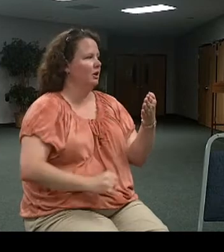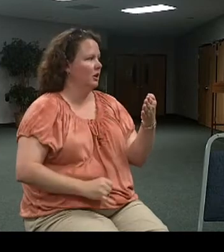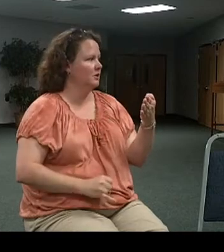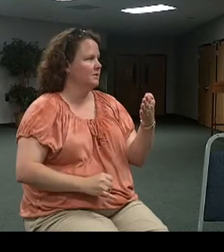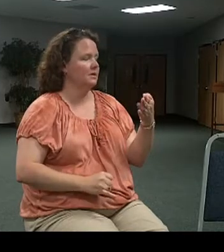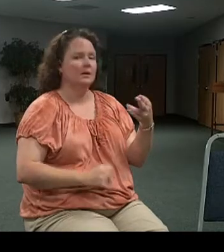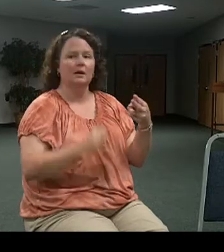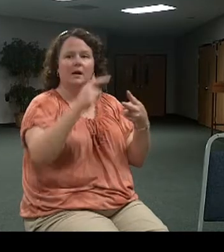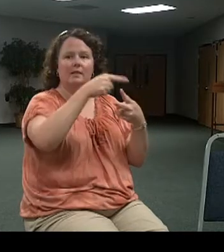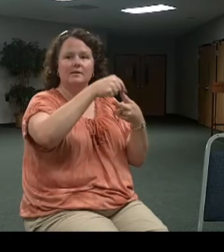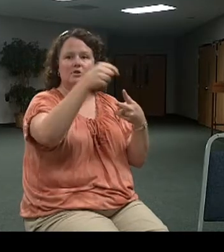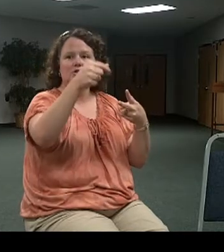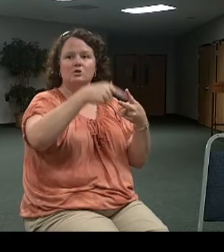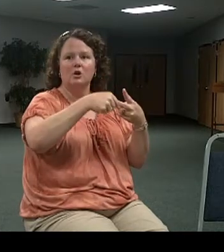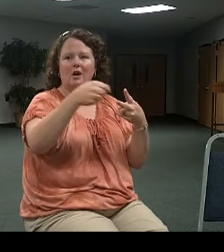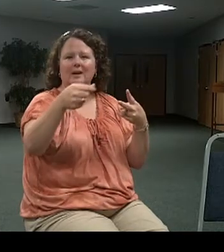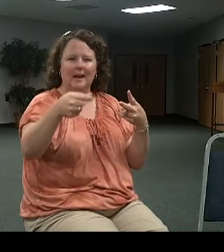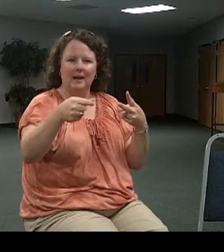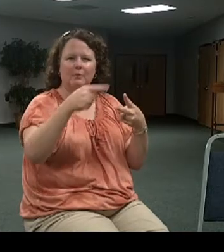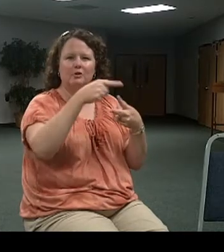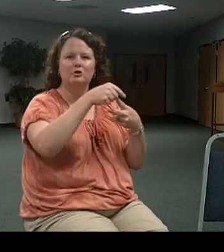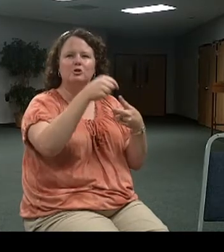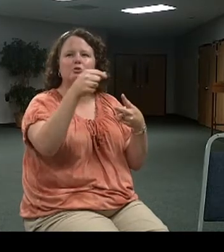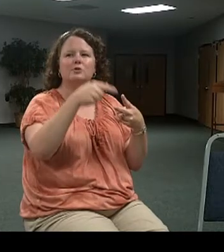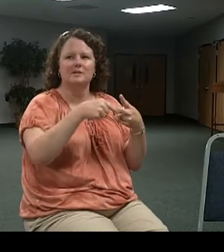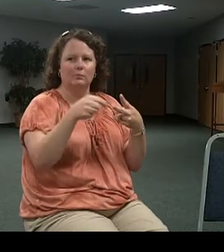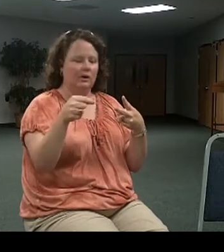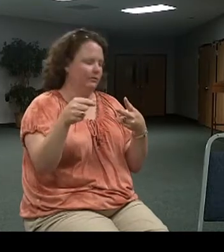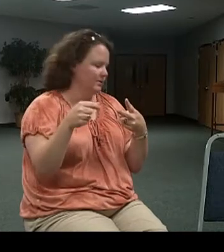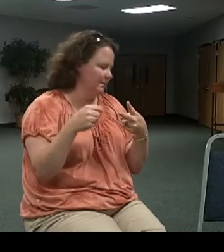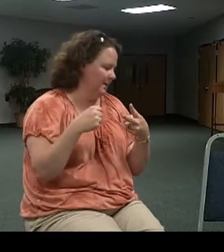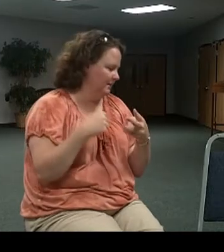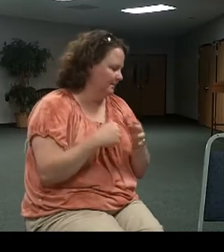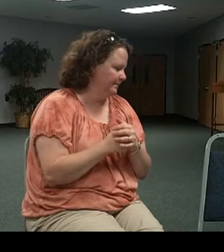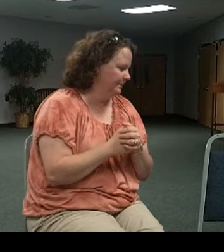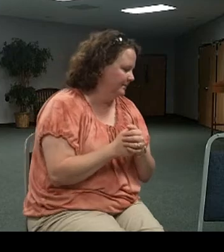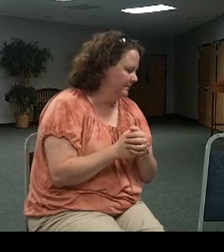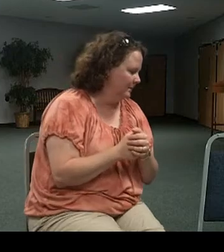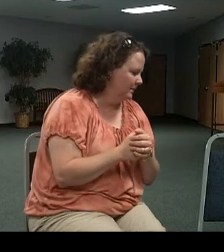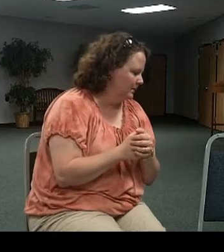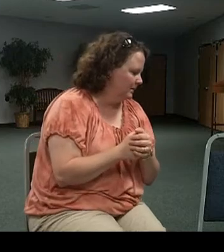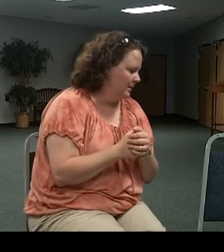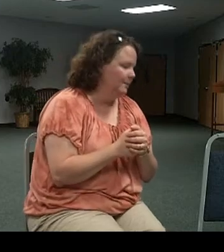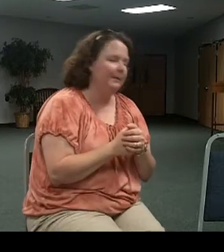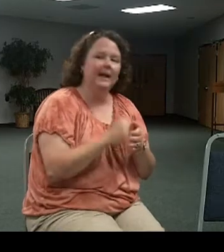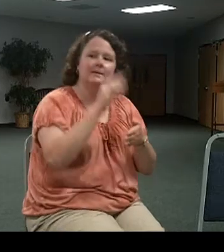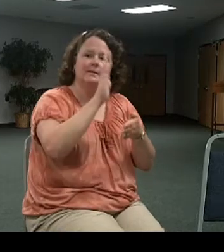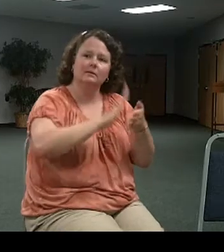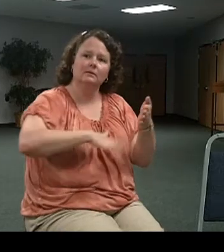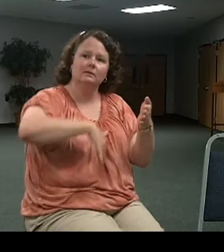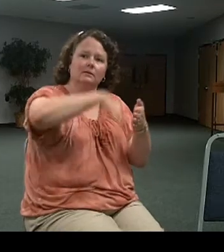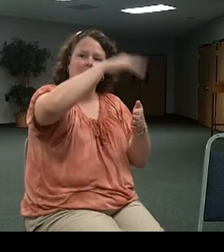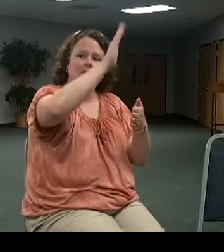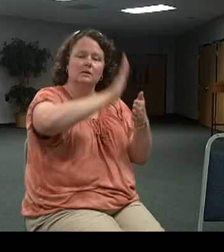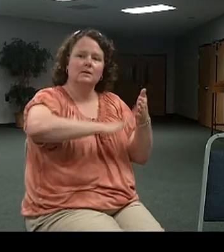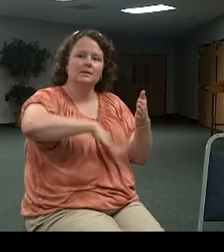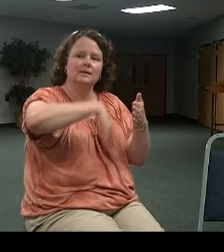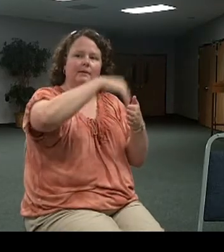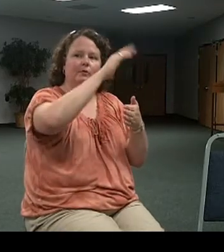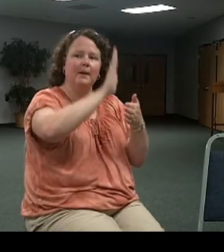art, and this is to draw a name or to choose someone for something. Paint. Sign for